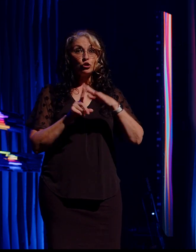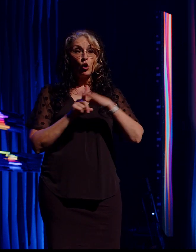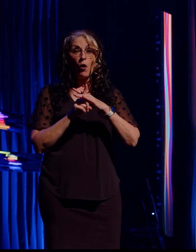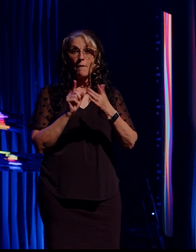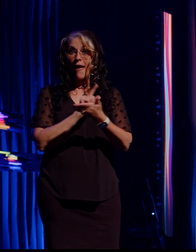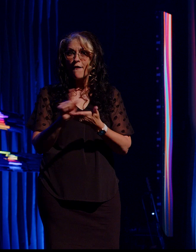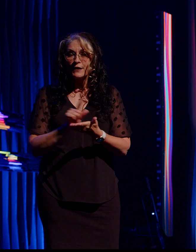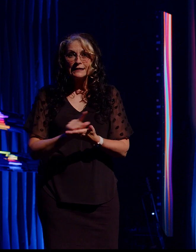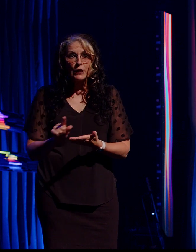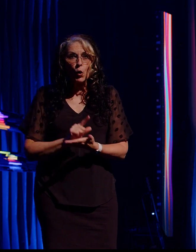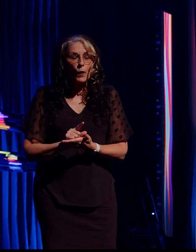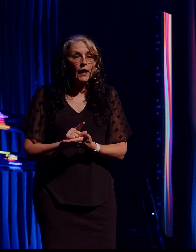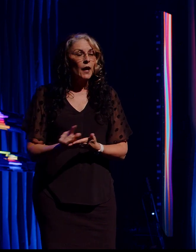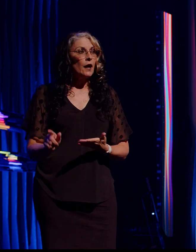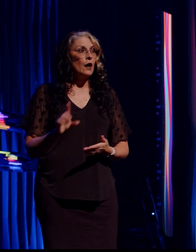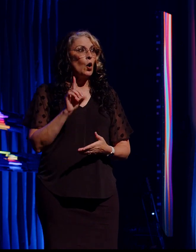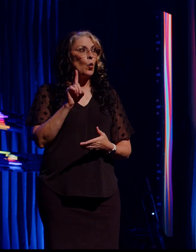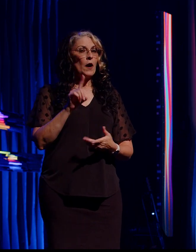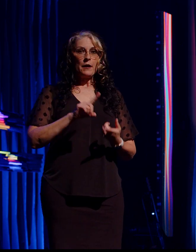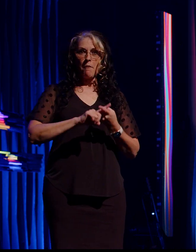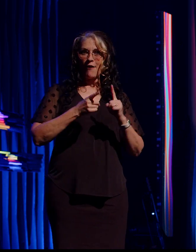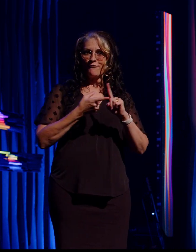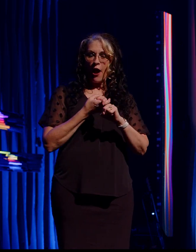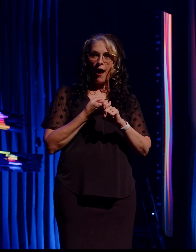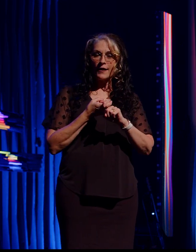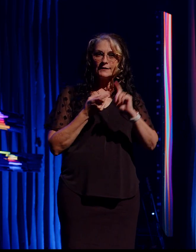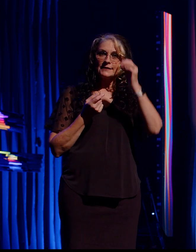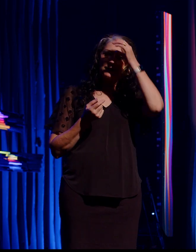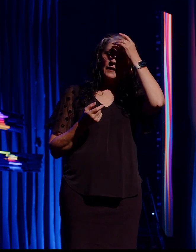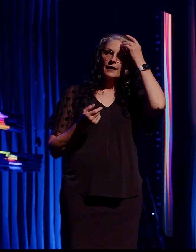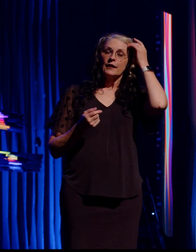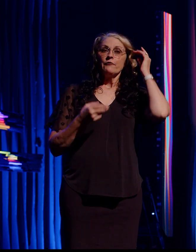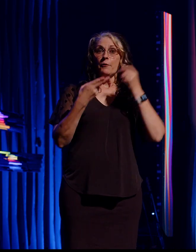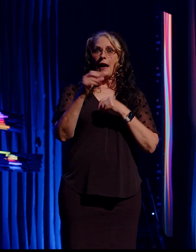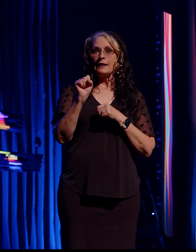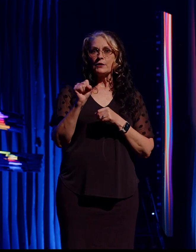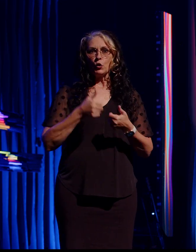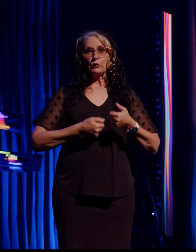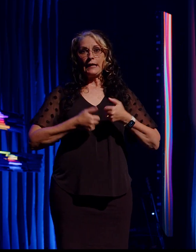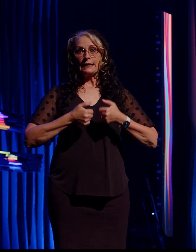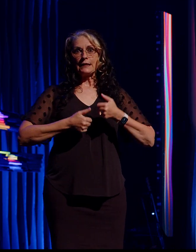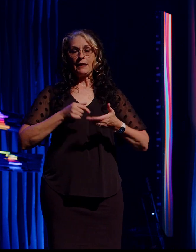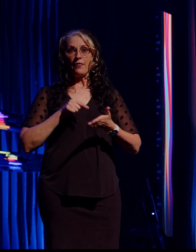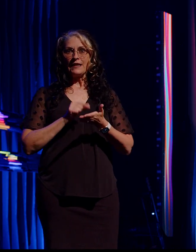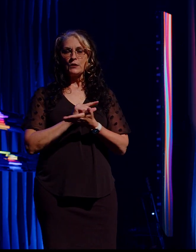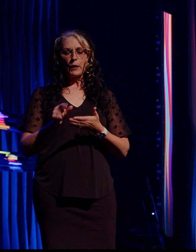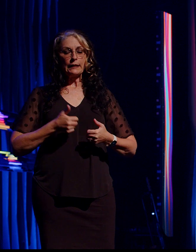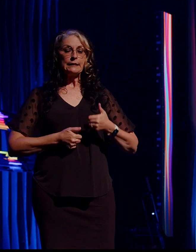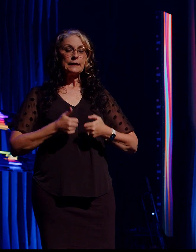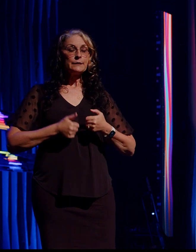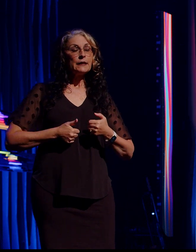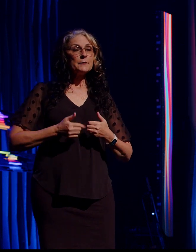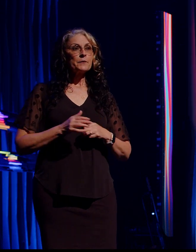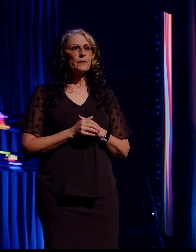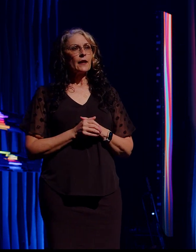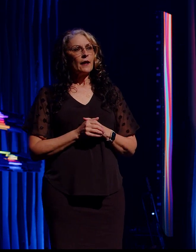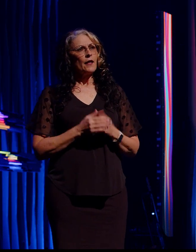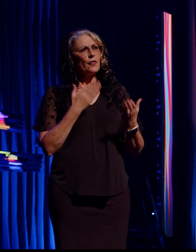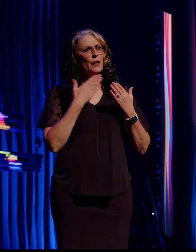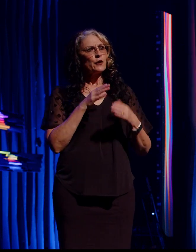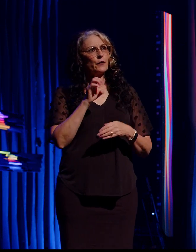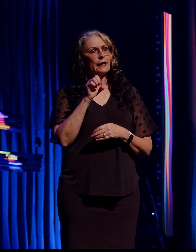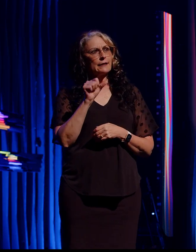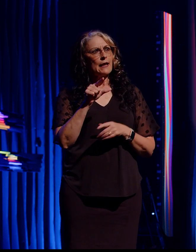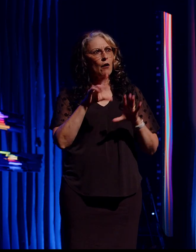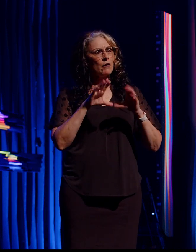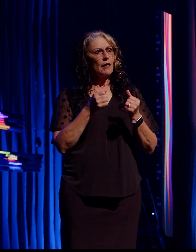single week. In fact, one of my buddies from high school texted me this week and said, "Hey, Daniel, thanks for the